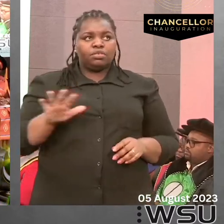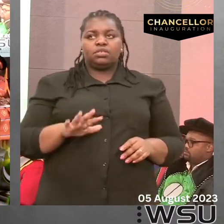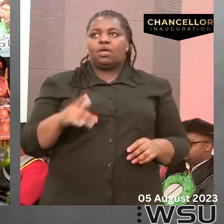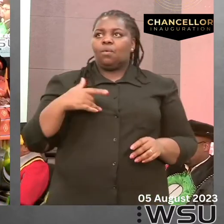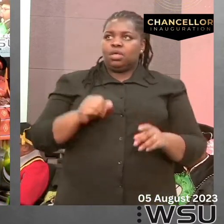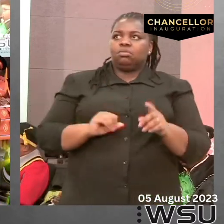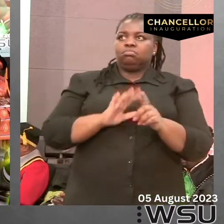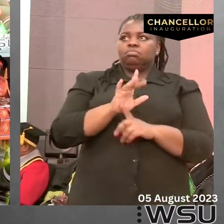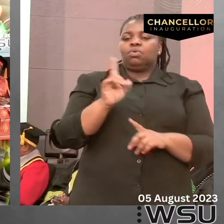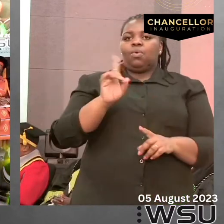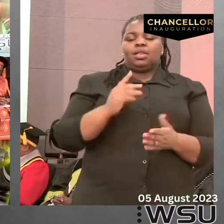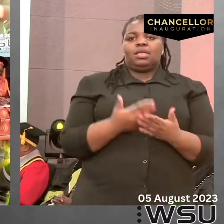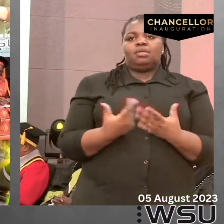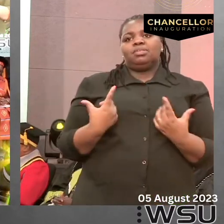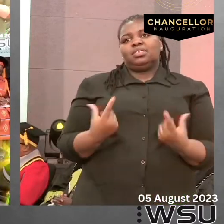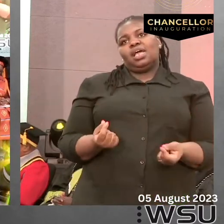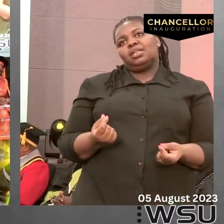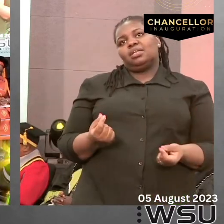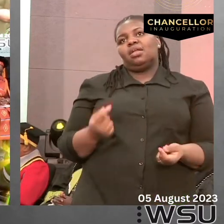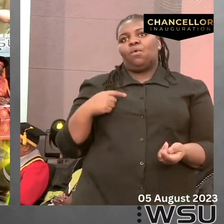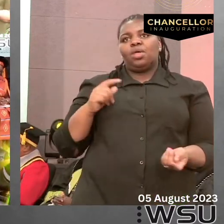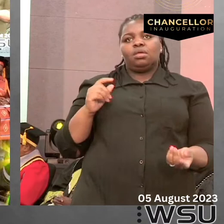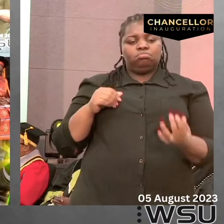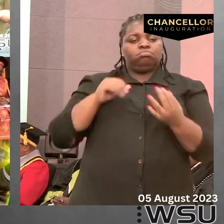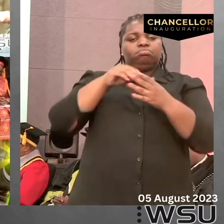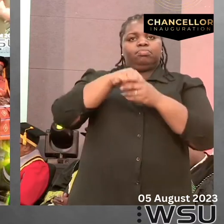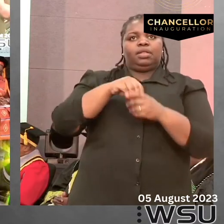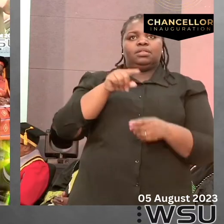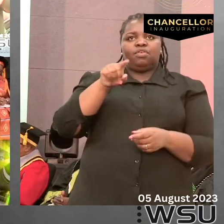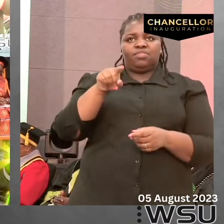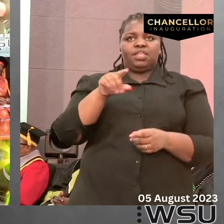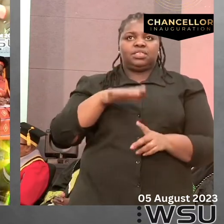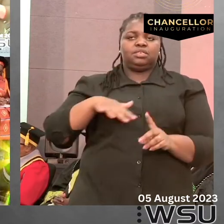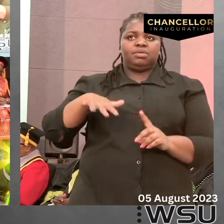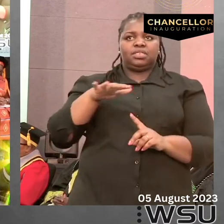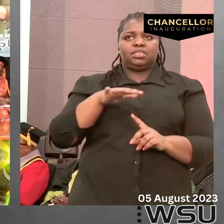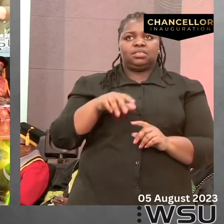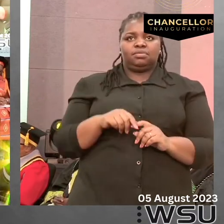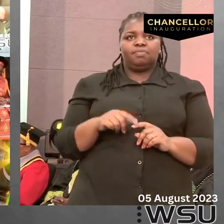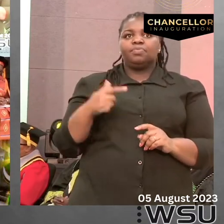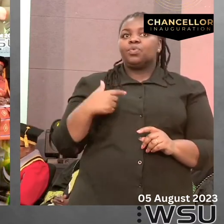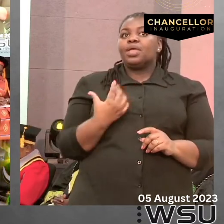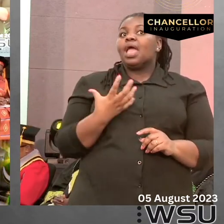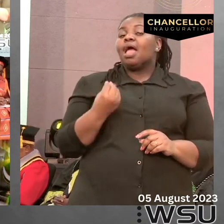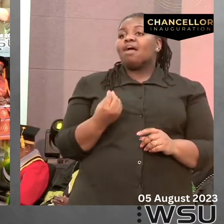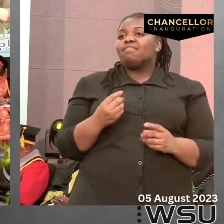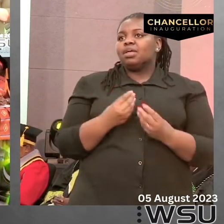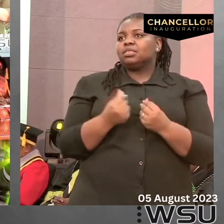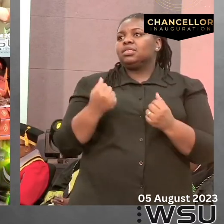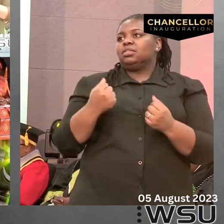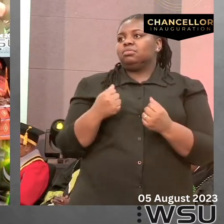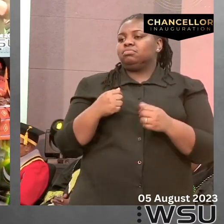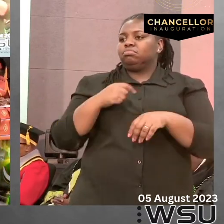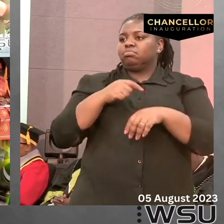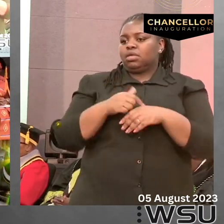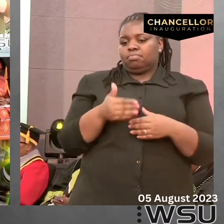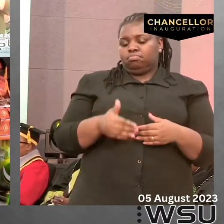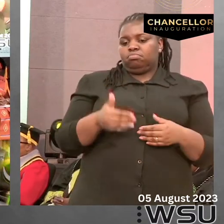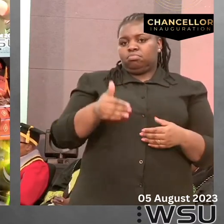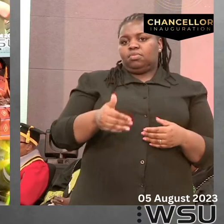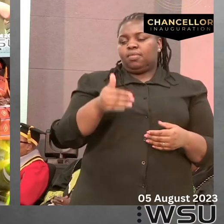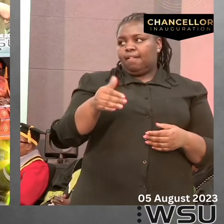can be done. We converted that space into a center of excellence. We had to deal from time to time with